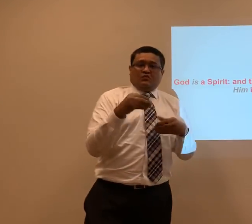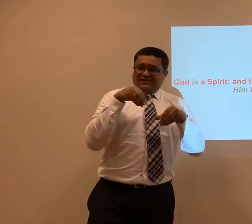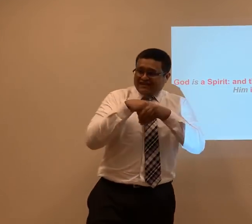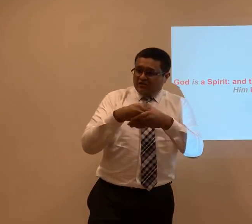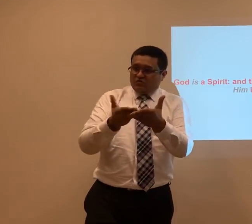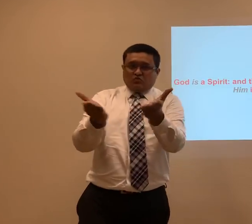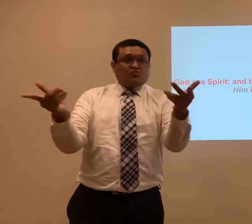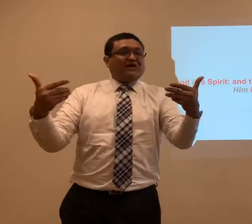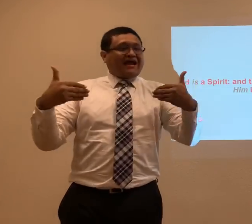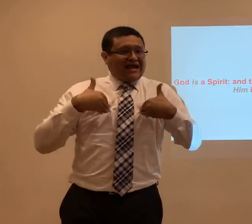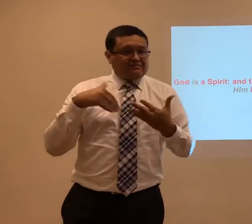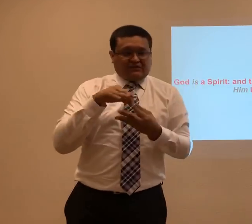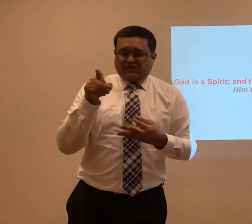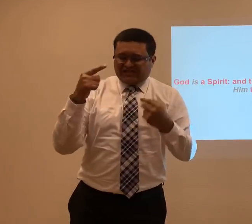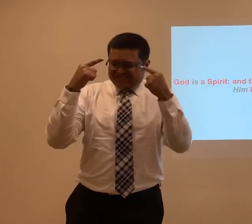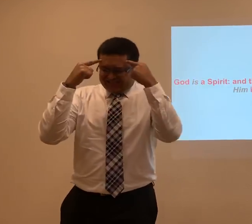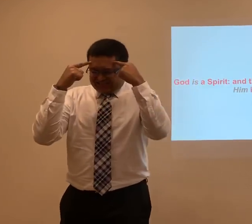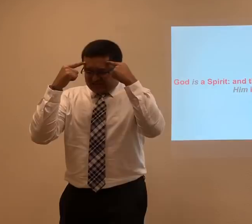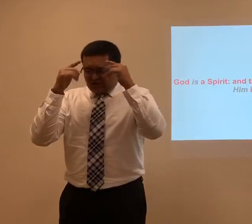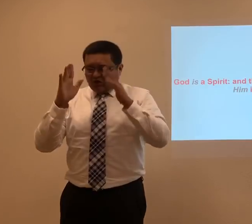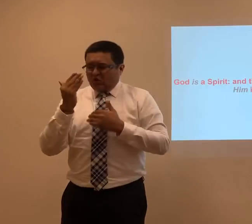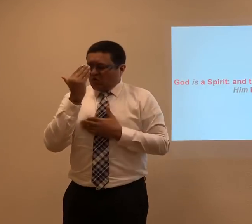a soul. Each one of us has a soul.